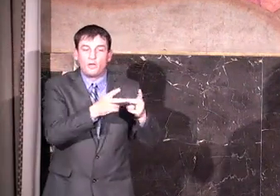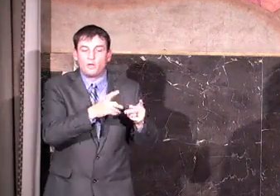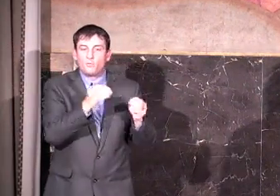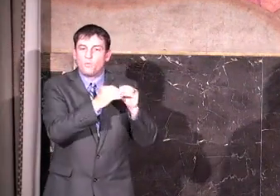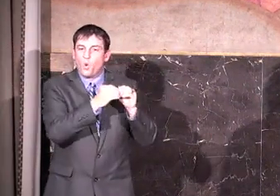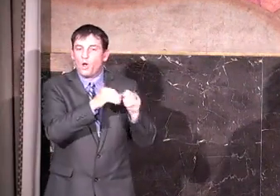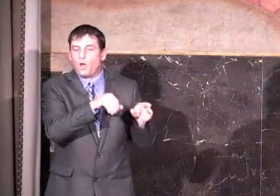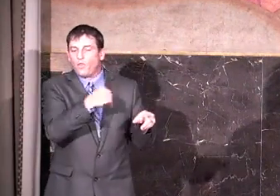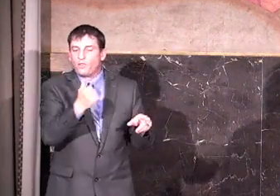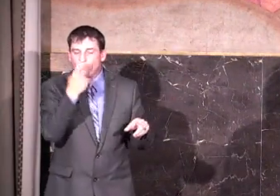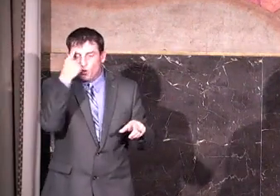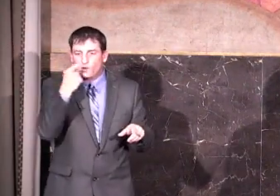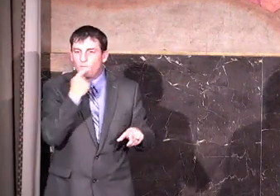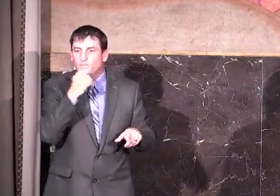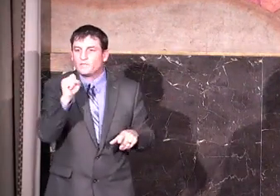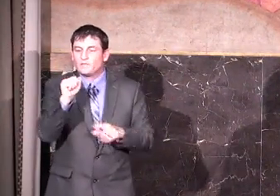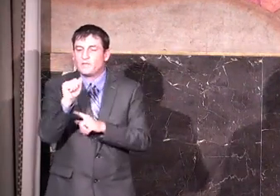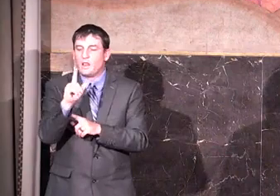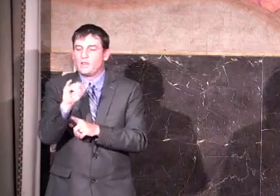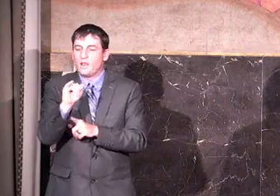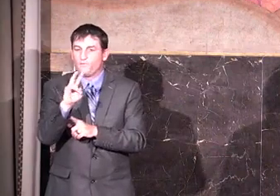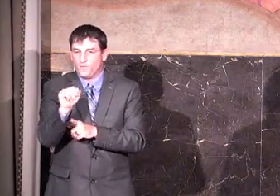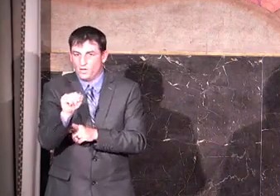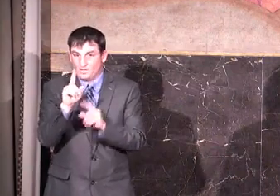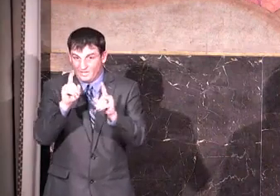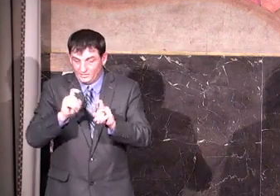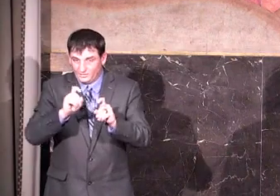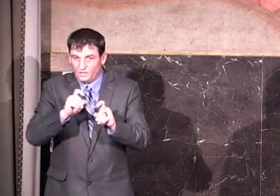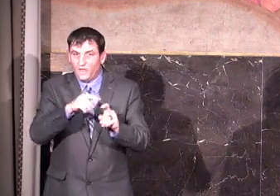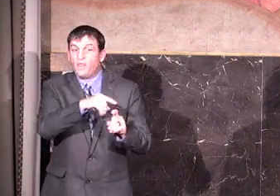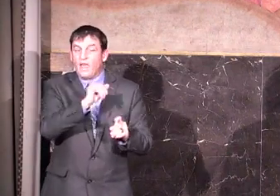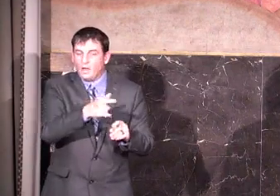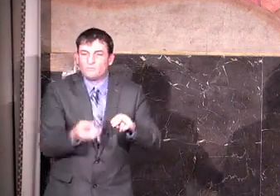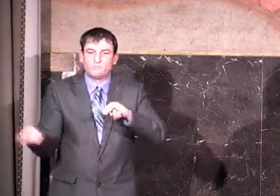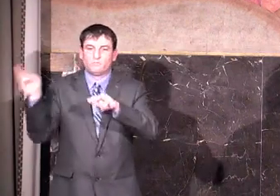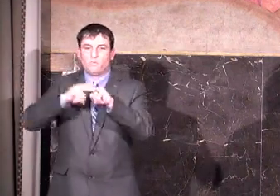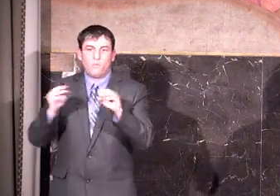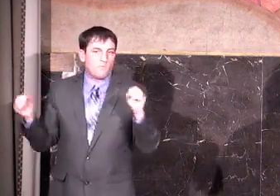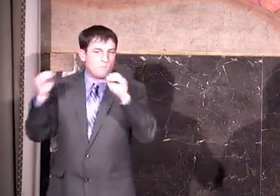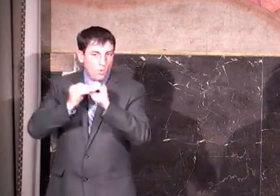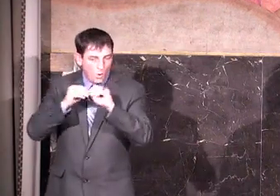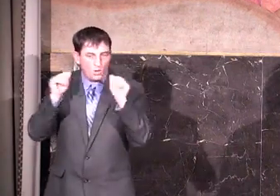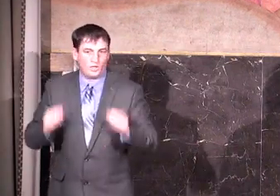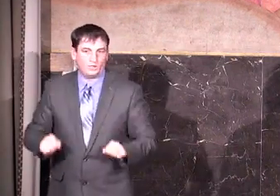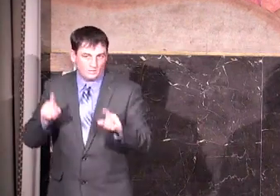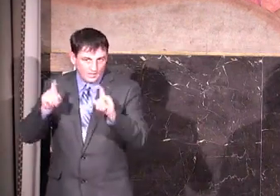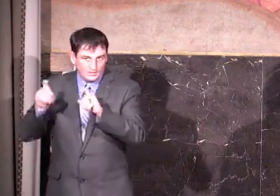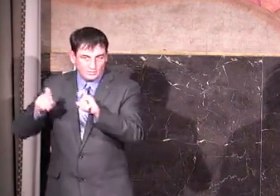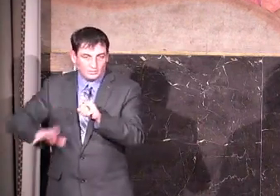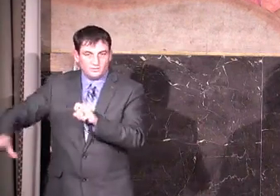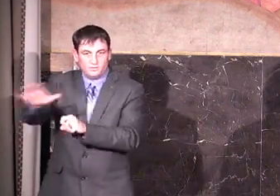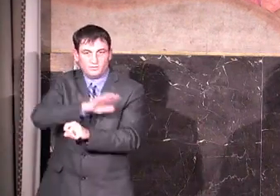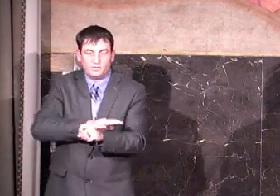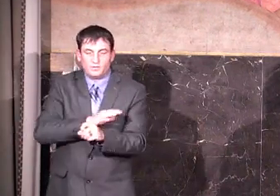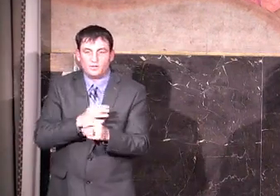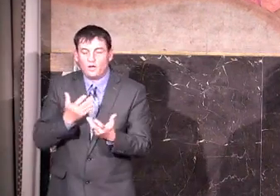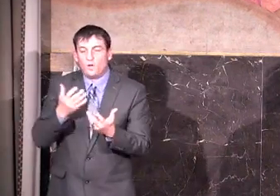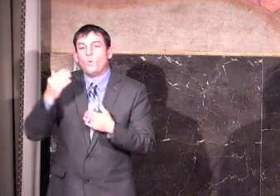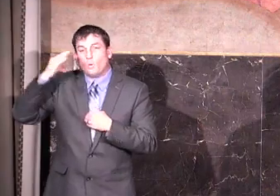would, again, expand our ability to do even more testing in the state. There's not a question that there's a